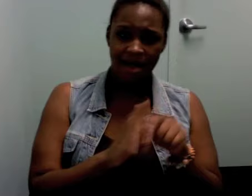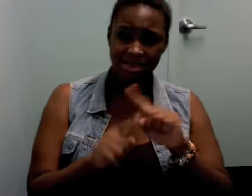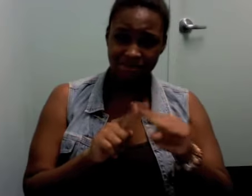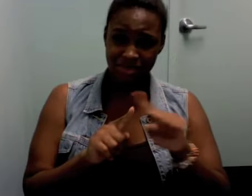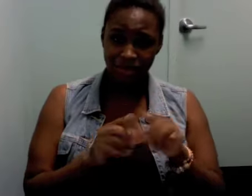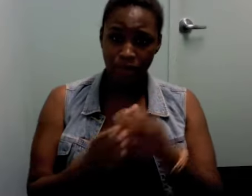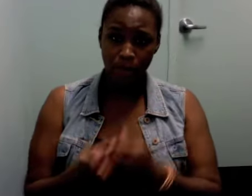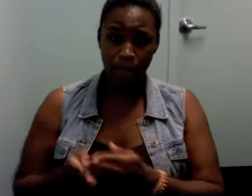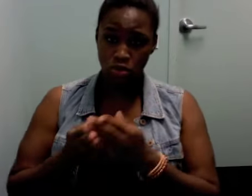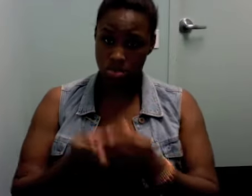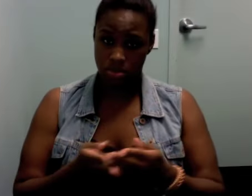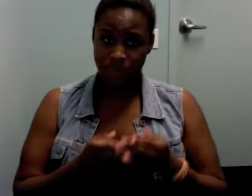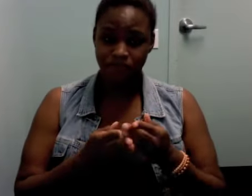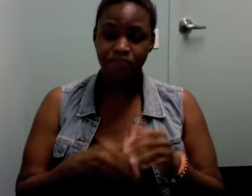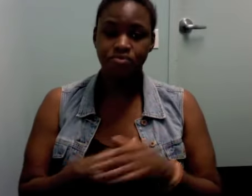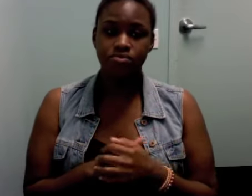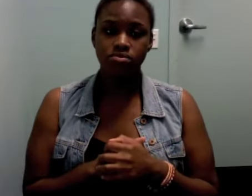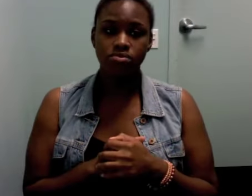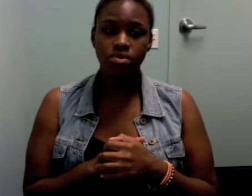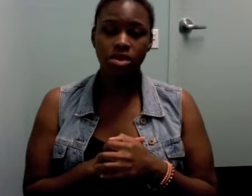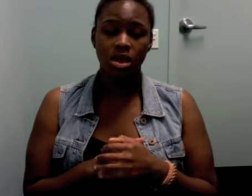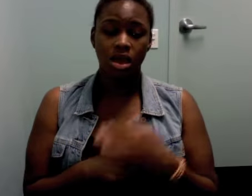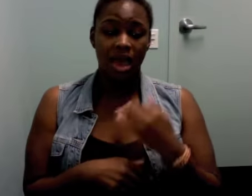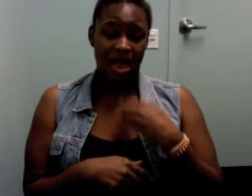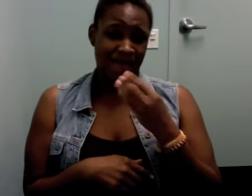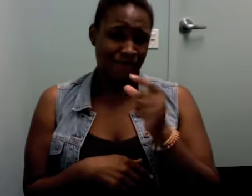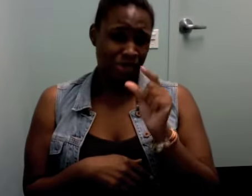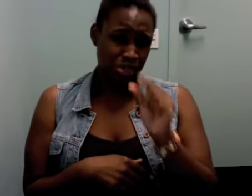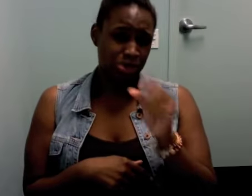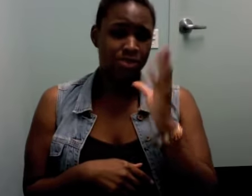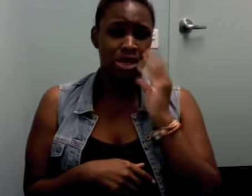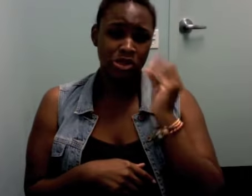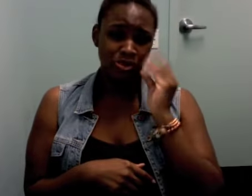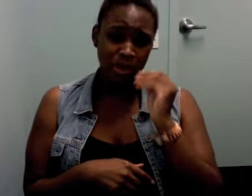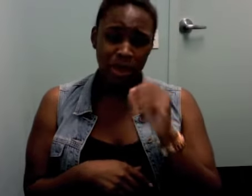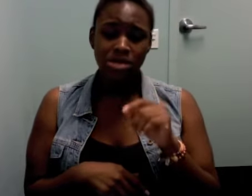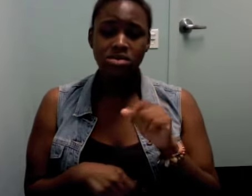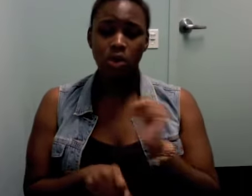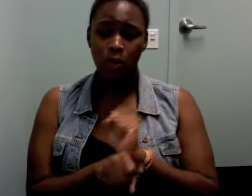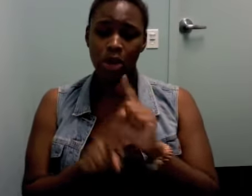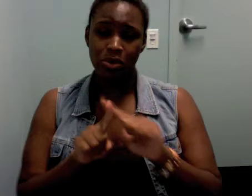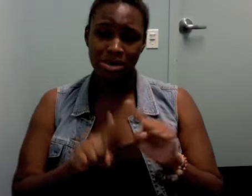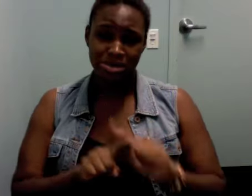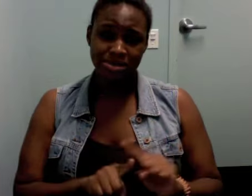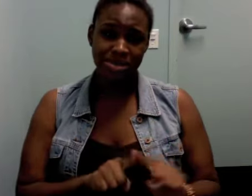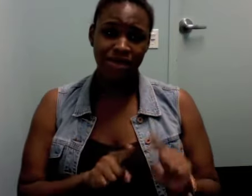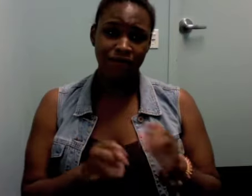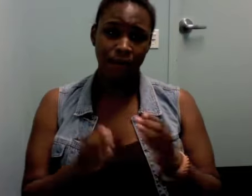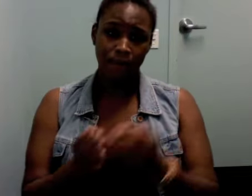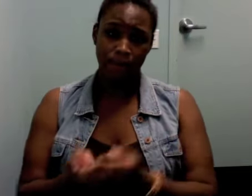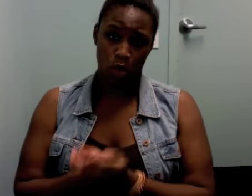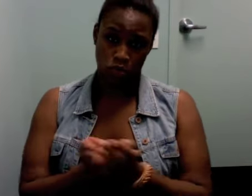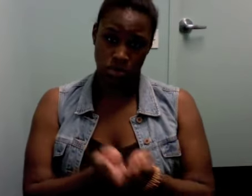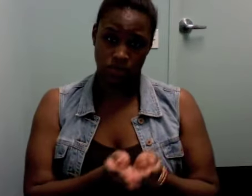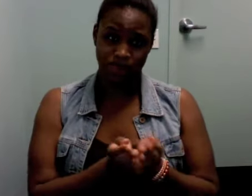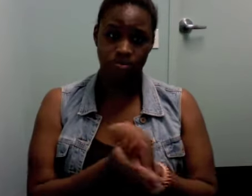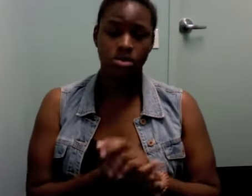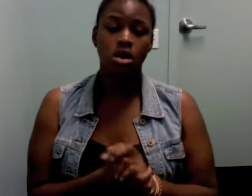And, I've had a little bit of experience working with a variety of boats, but first you need to kind of determine whether you're going to be